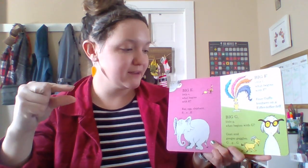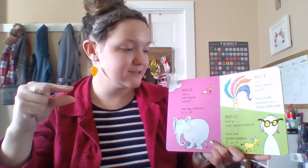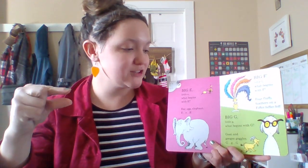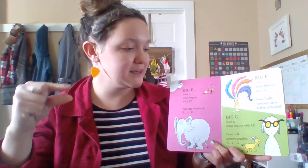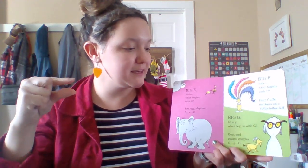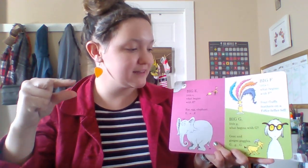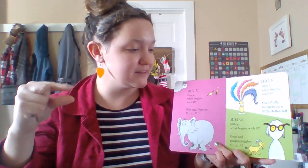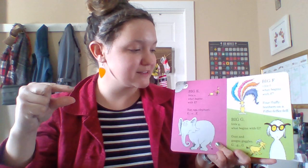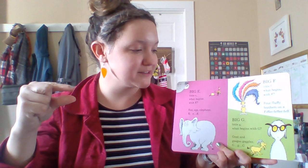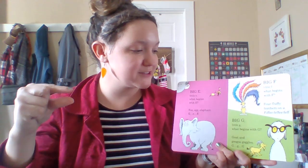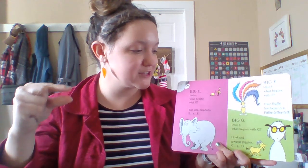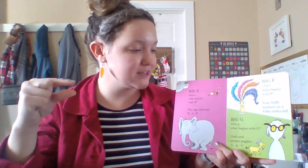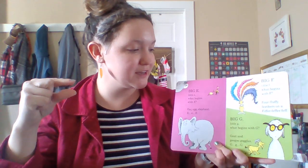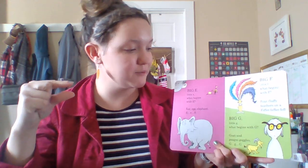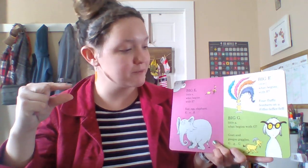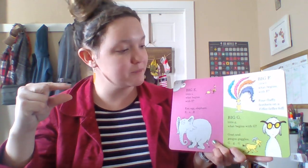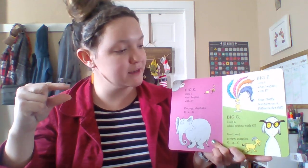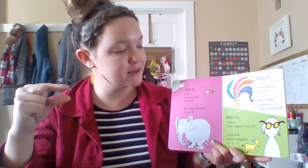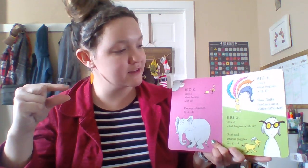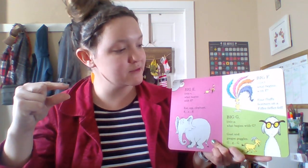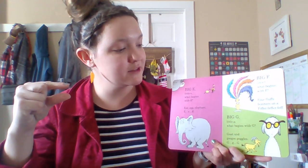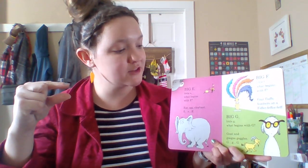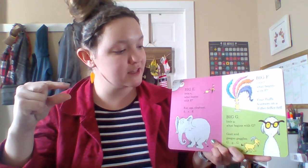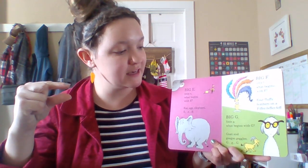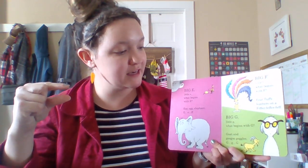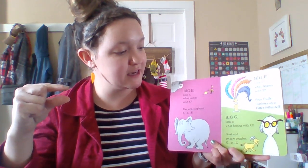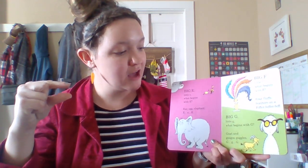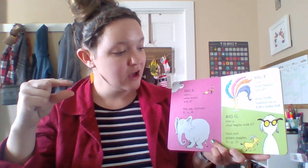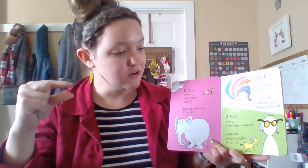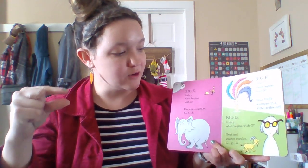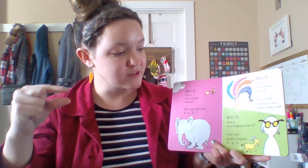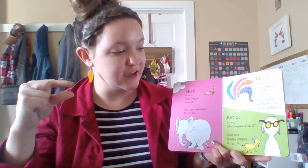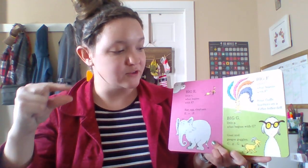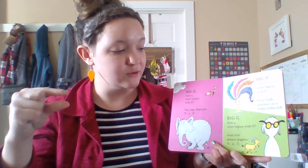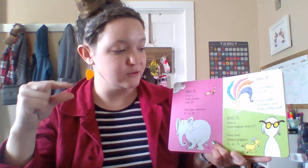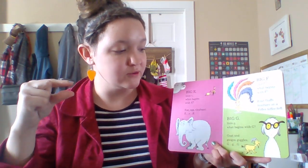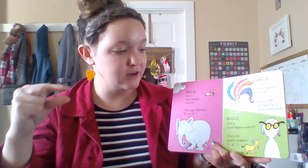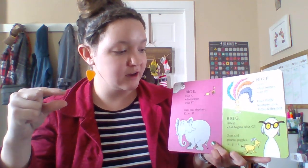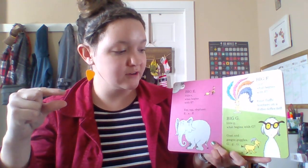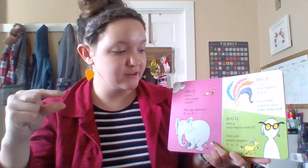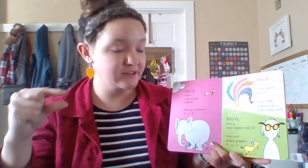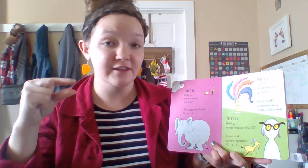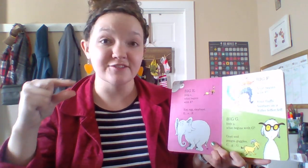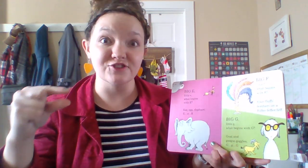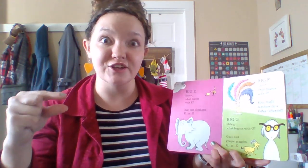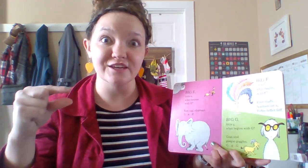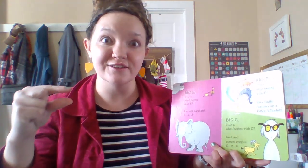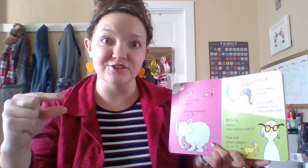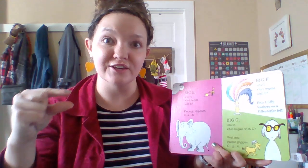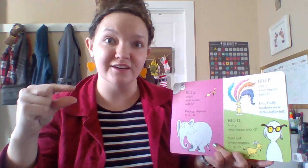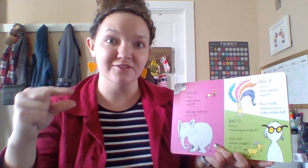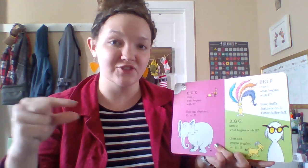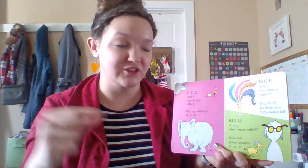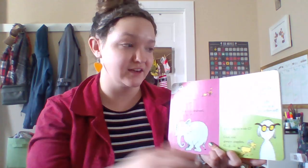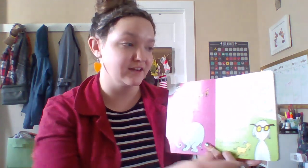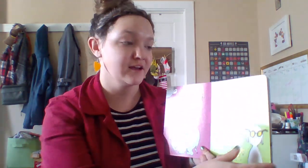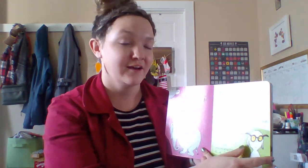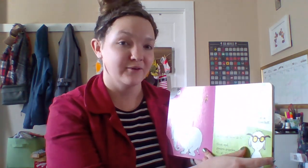Big G, little G, what begins with G? Goat and goo goggles, G, G, G.